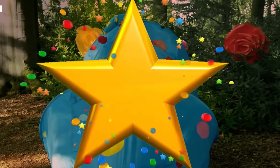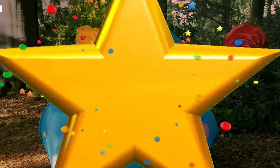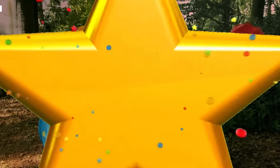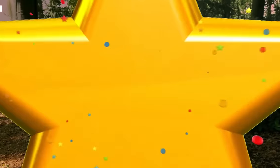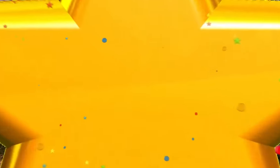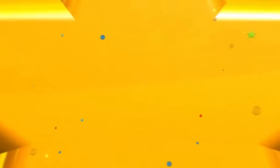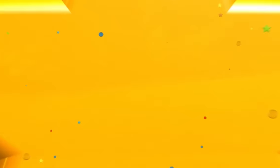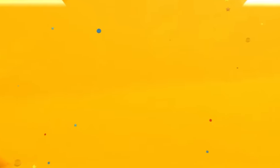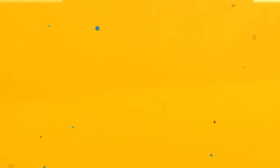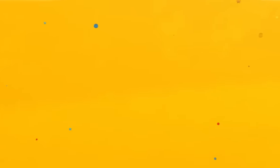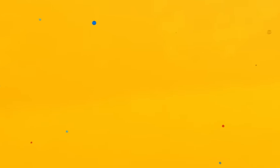stars. Woohoo!